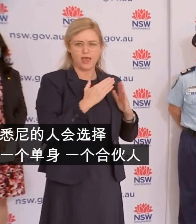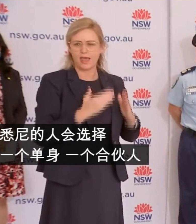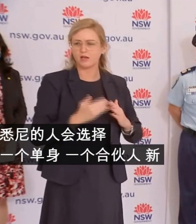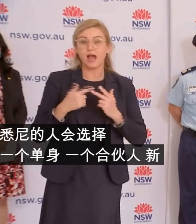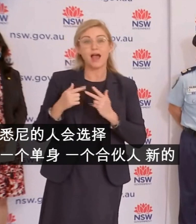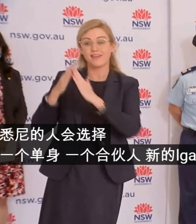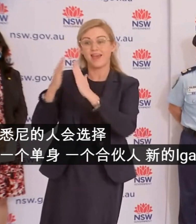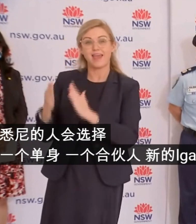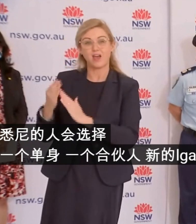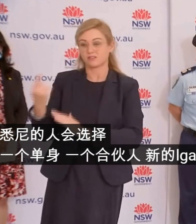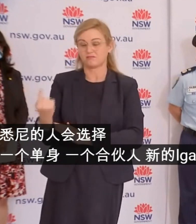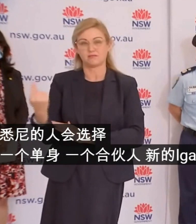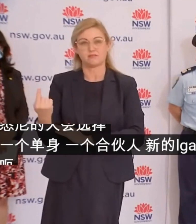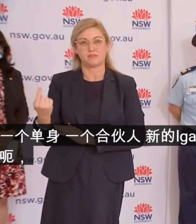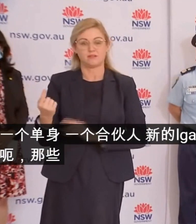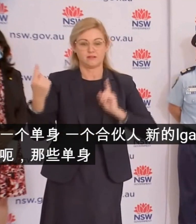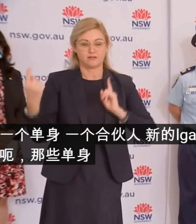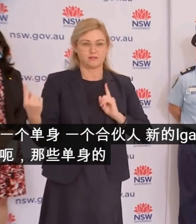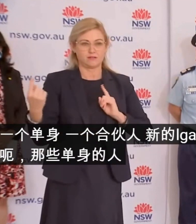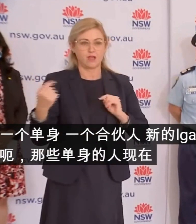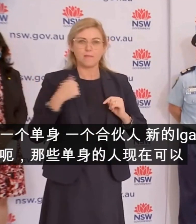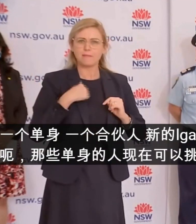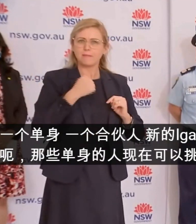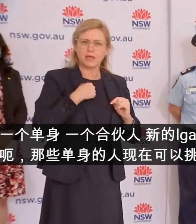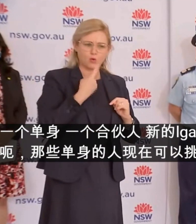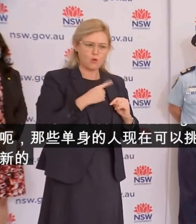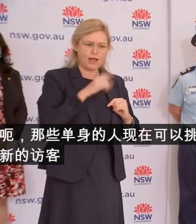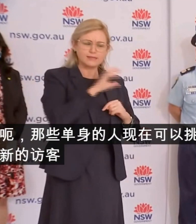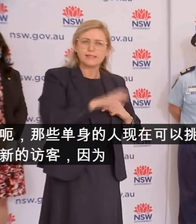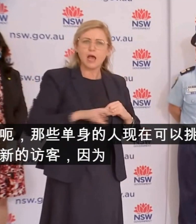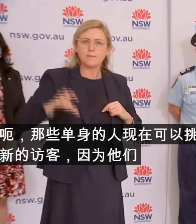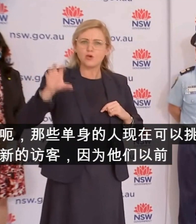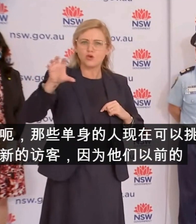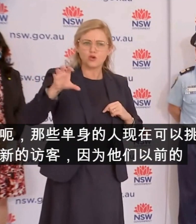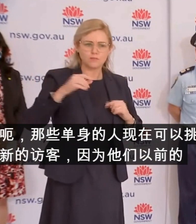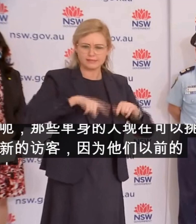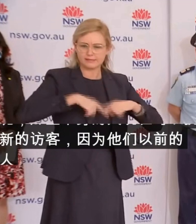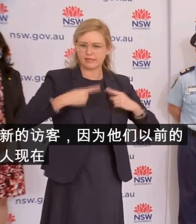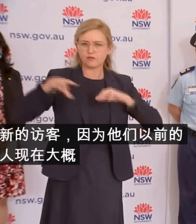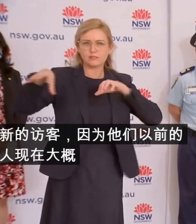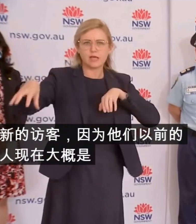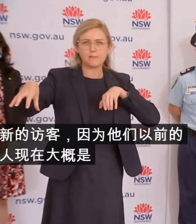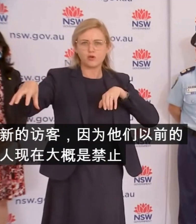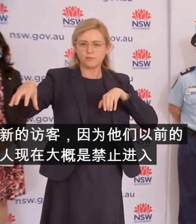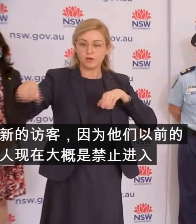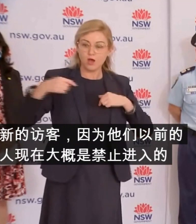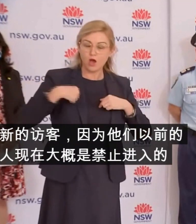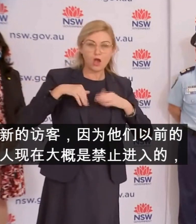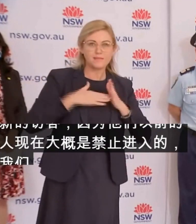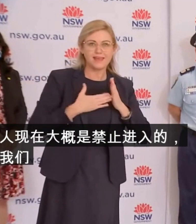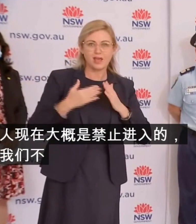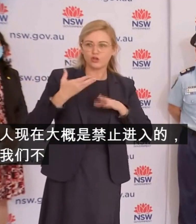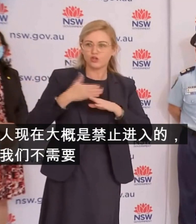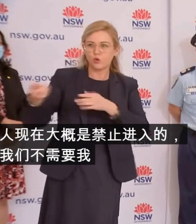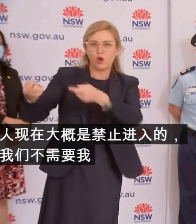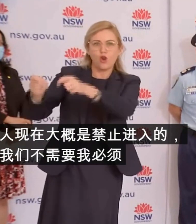partner in one of the new LGAs. Can those single people now pick a new visitor, given that their previous person is now presumably off limits?